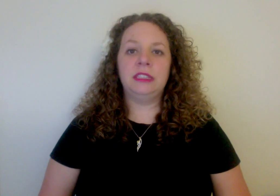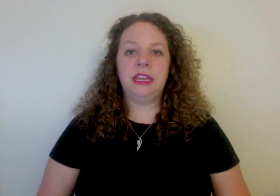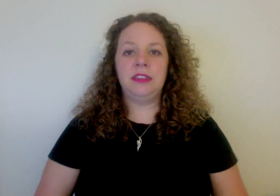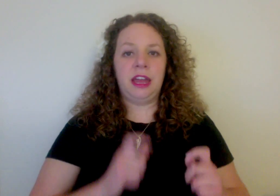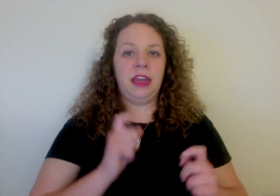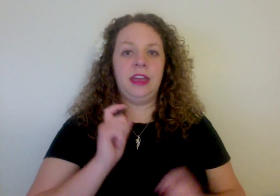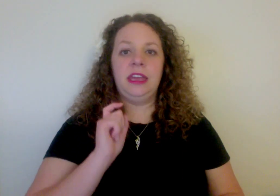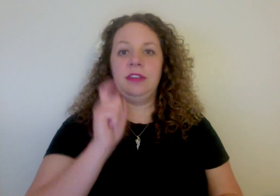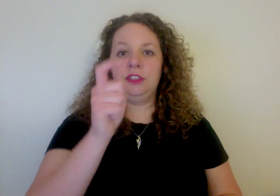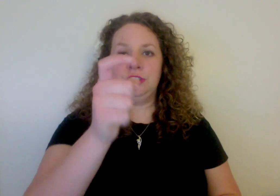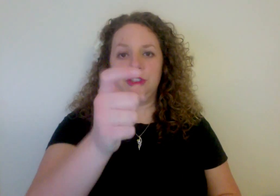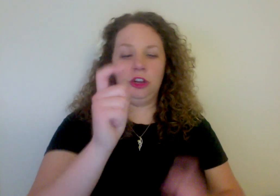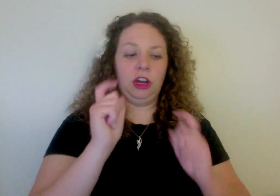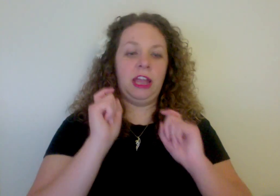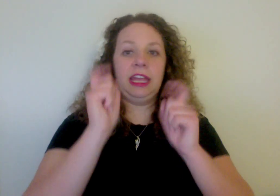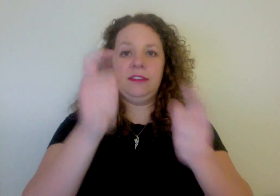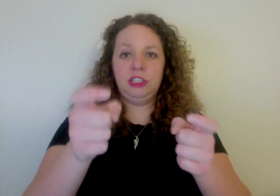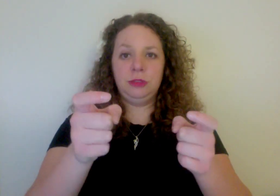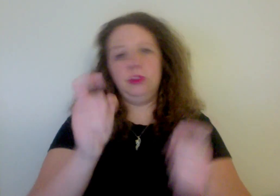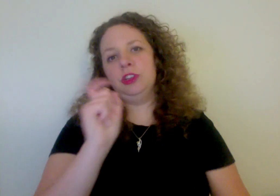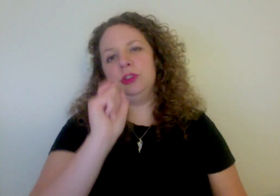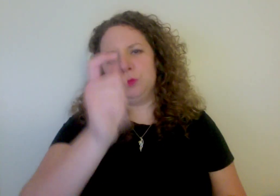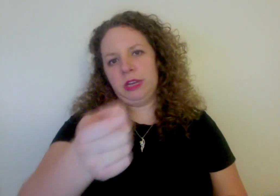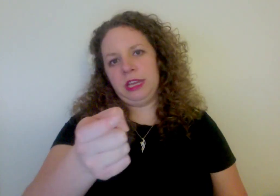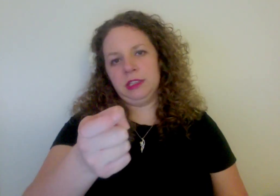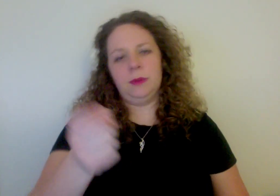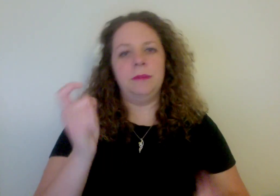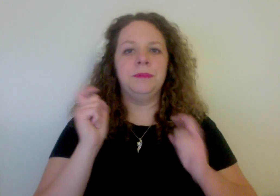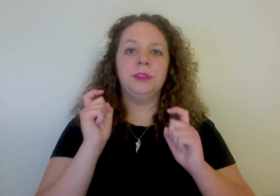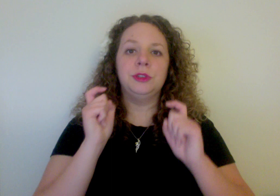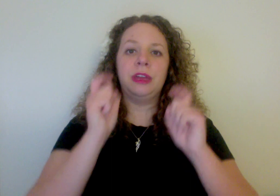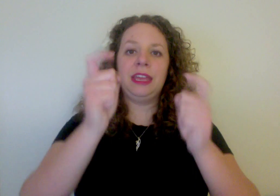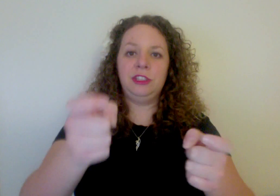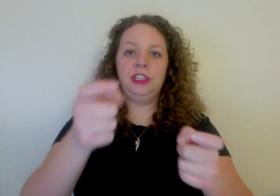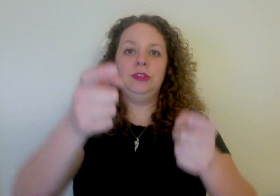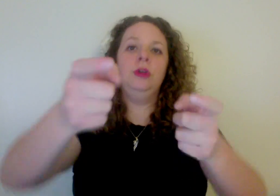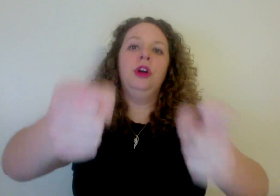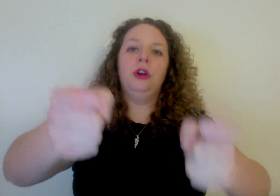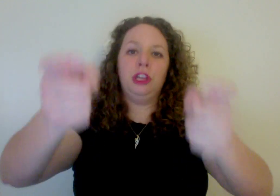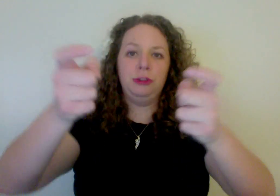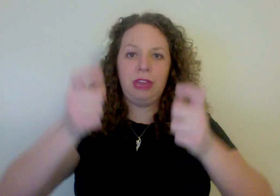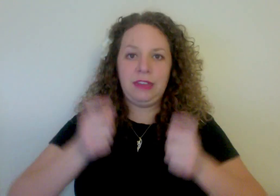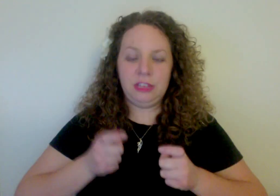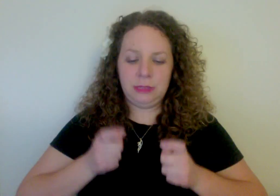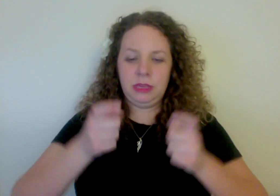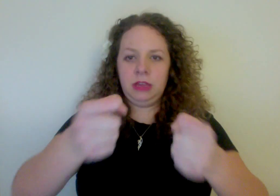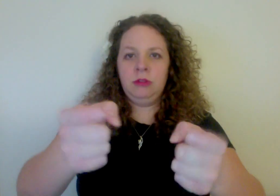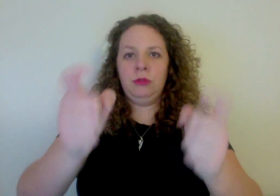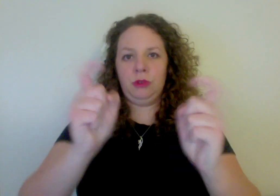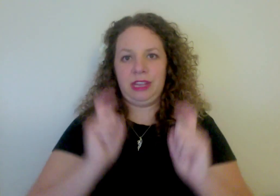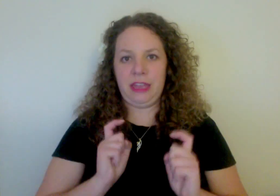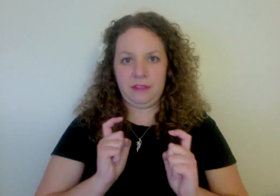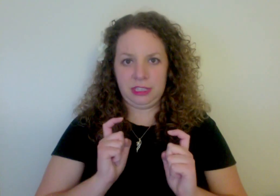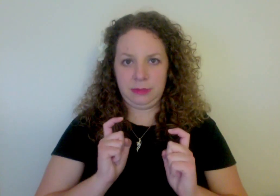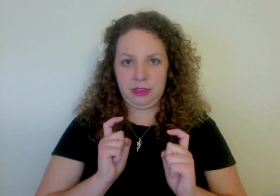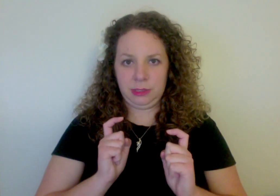say that I gave it or I gave it to you. You could use one hand as well. So I gave it to you or you gave it to me or gave it to me this